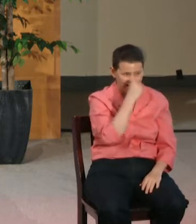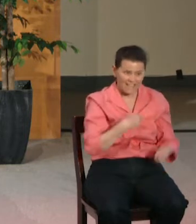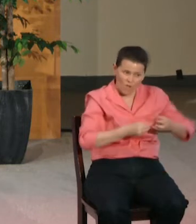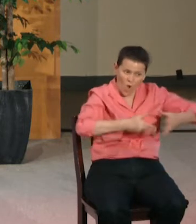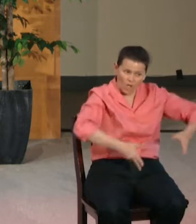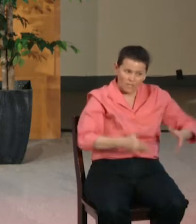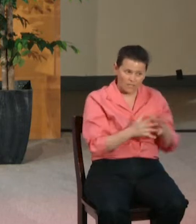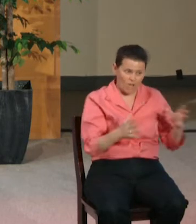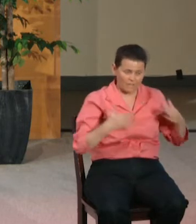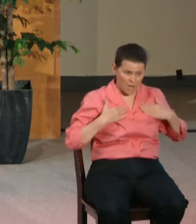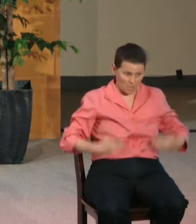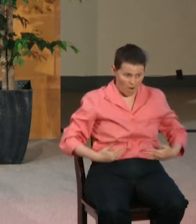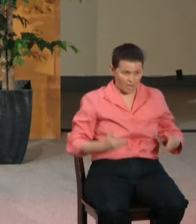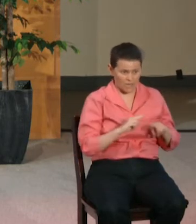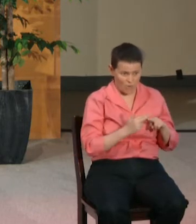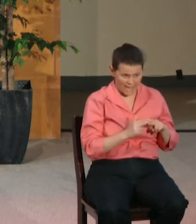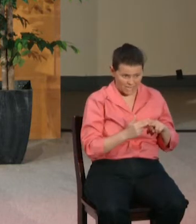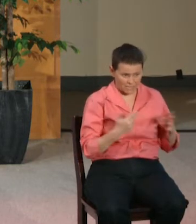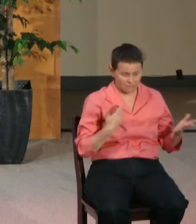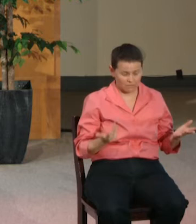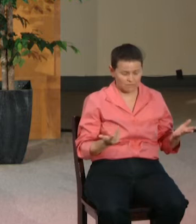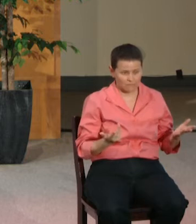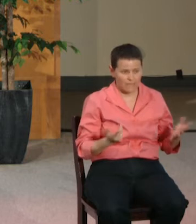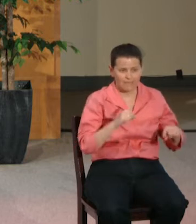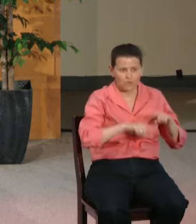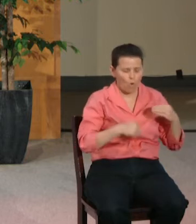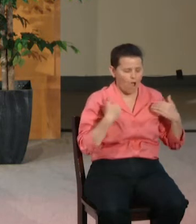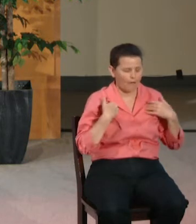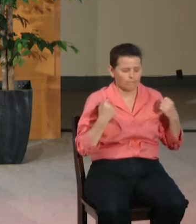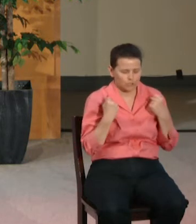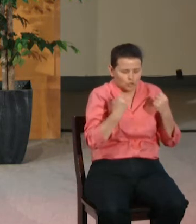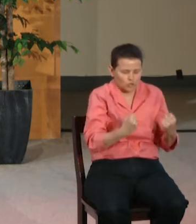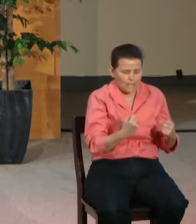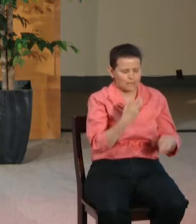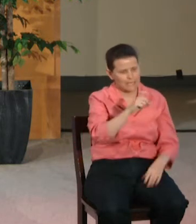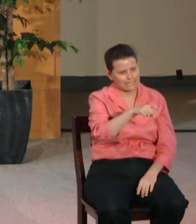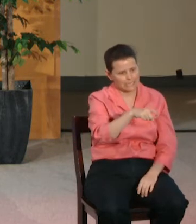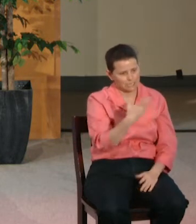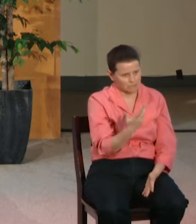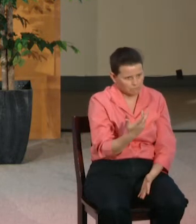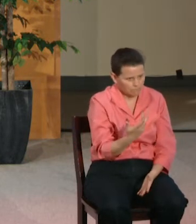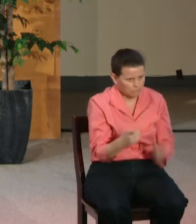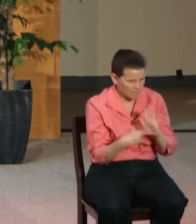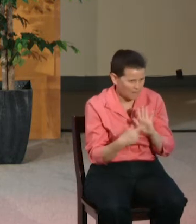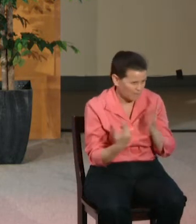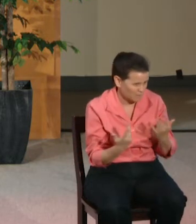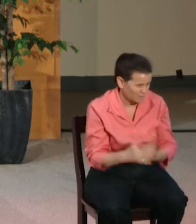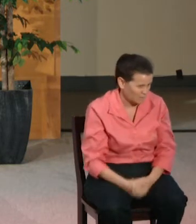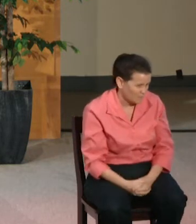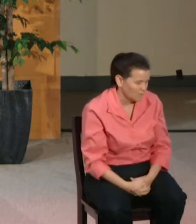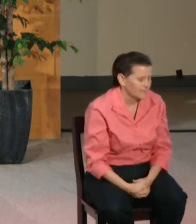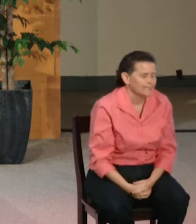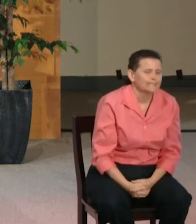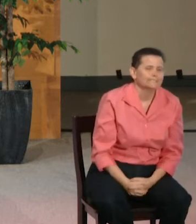more of their body weight during that 4 months, and they don't have the strength to make the journey back. So every year during this